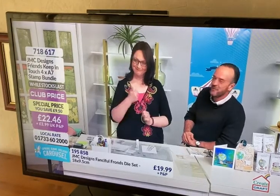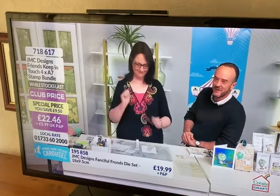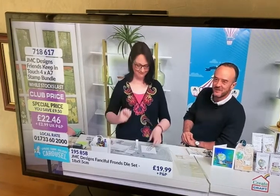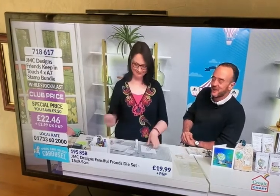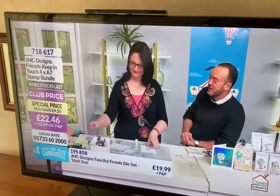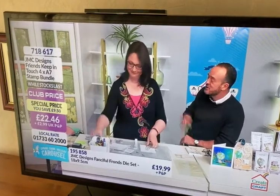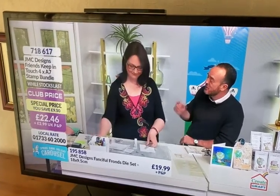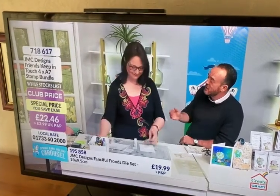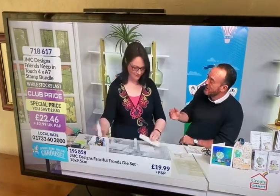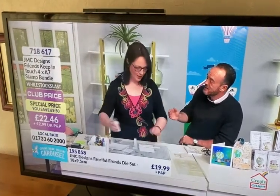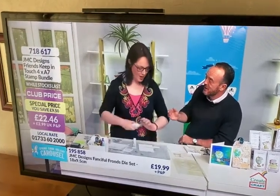social media.